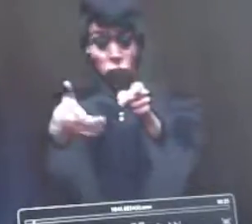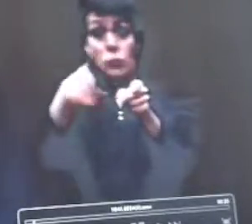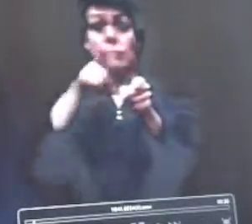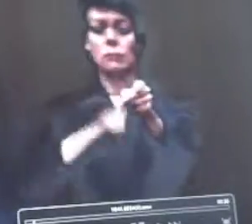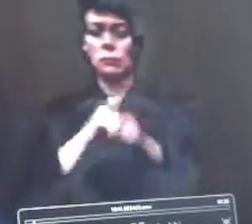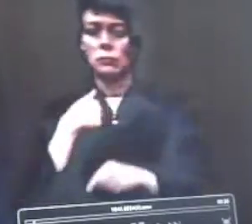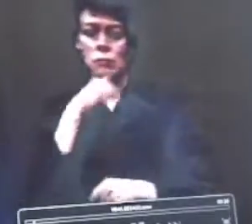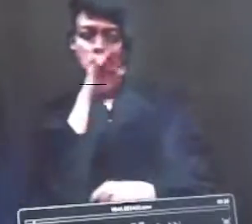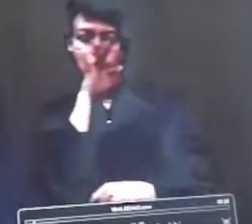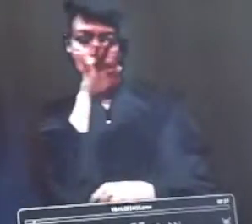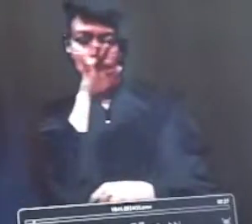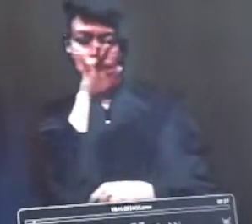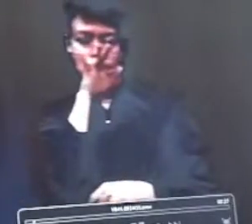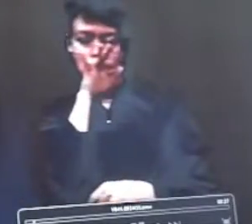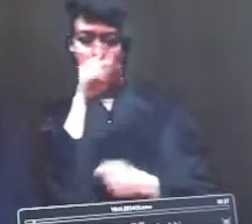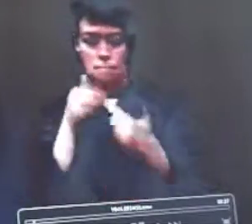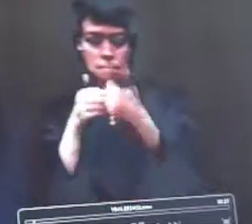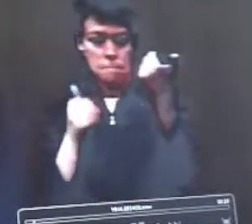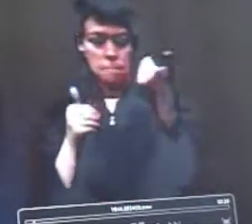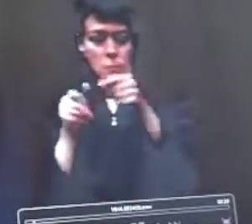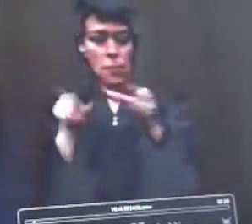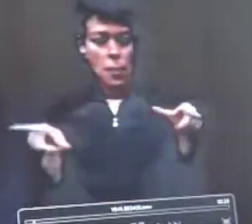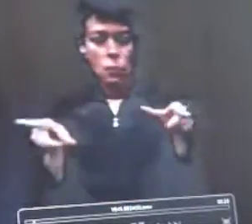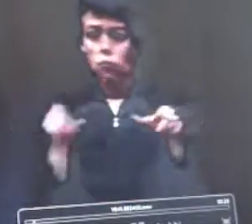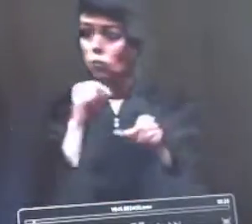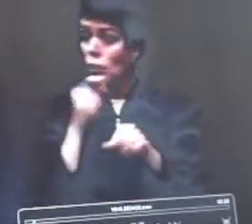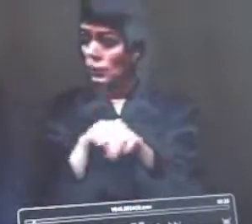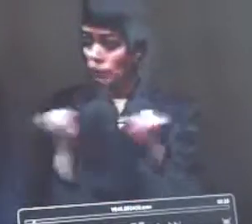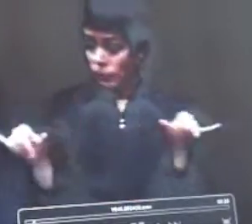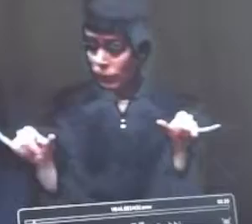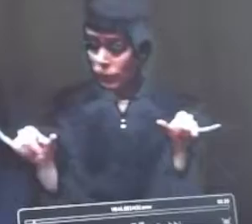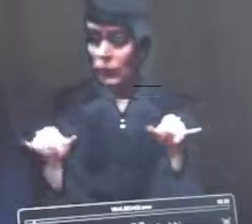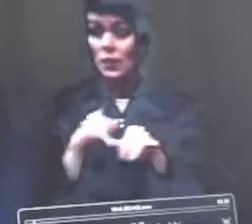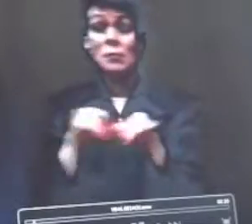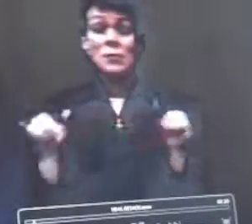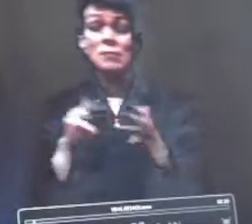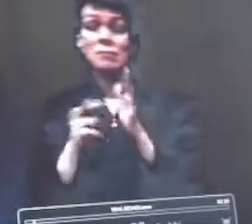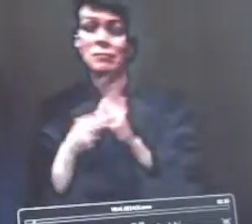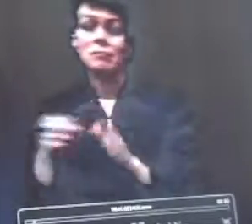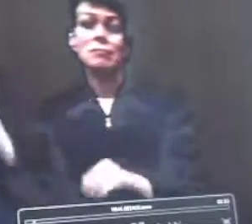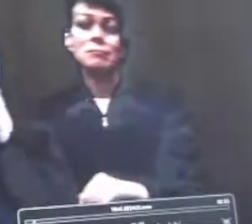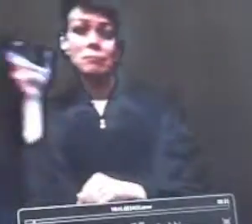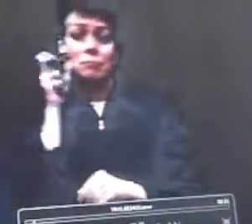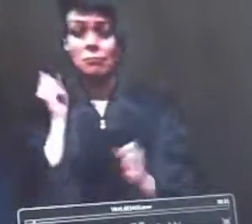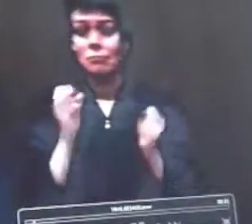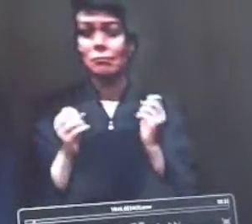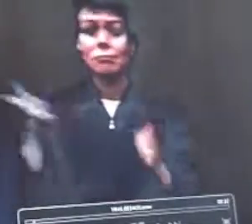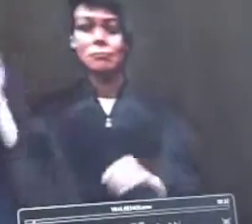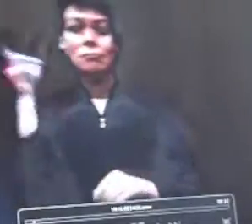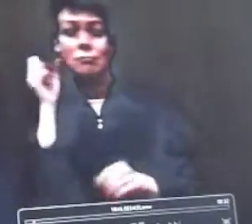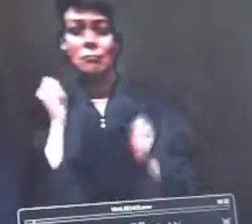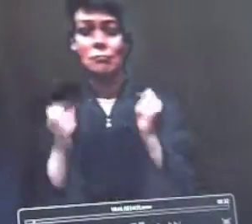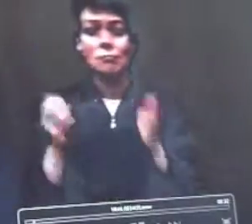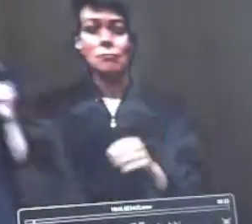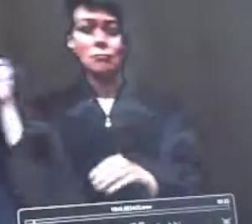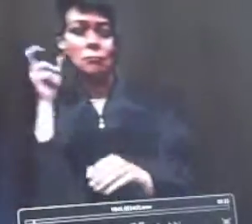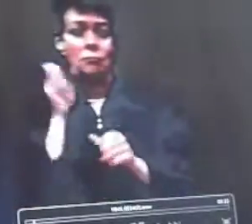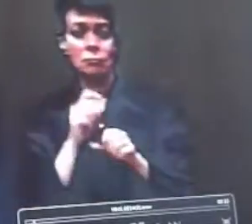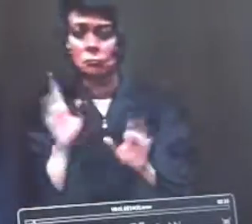taking turns interpreting from one language to another, but not at the same time. It's